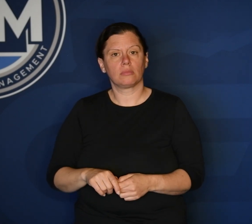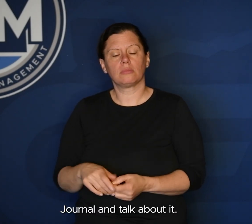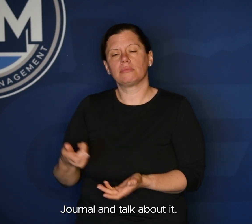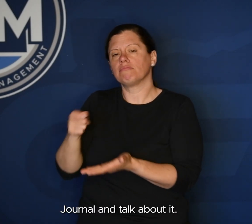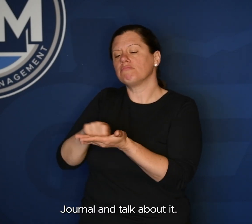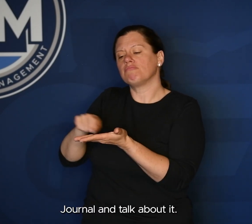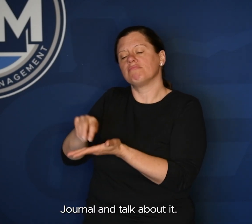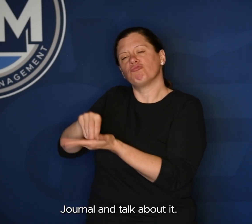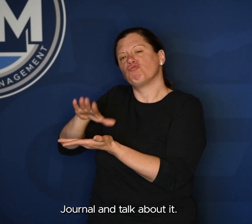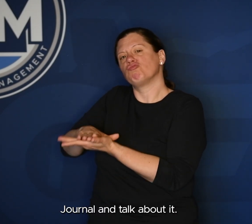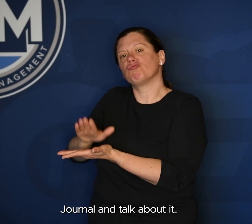Journal and talk about it.